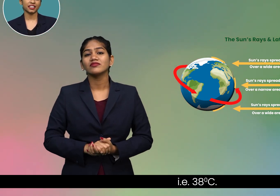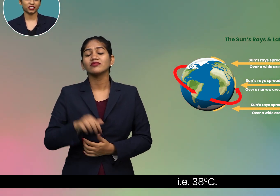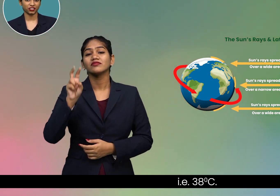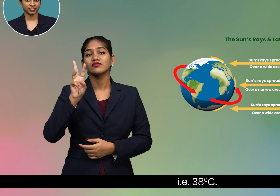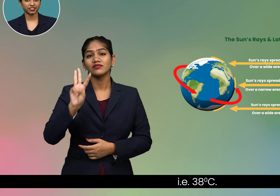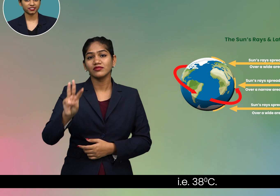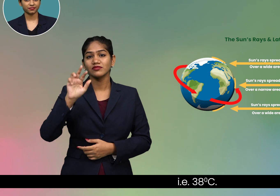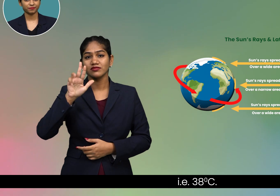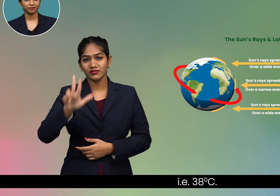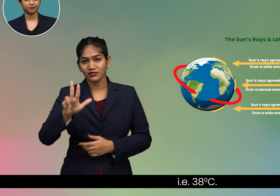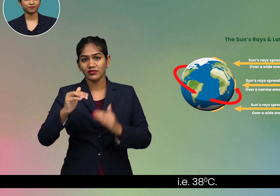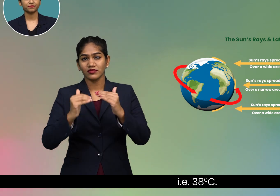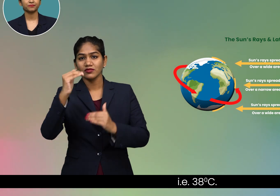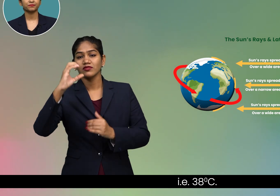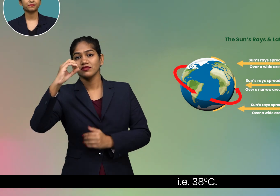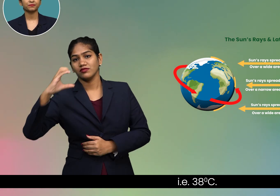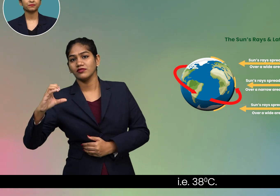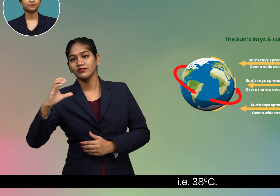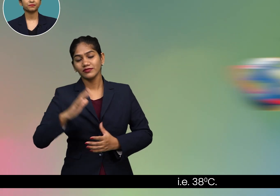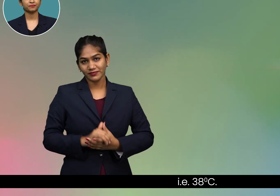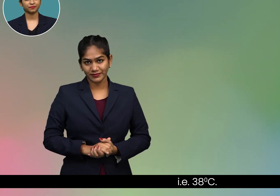degrees Celsius.